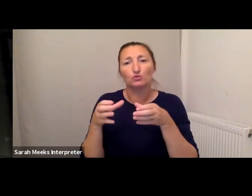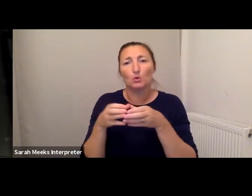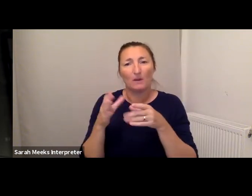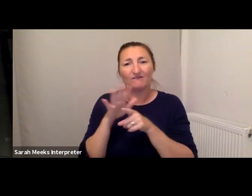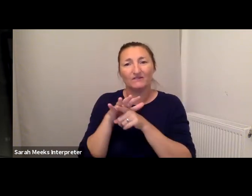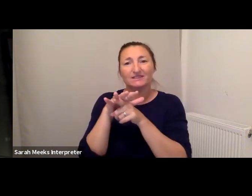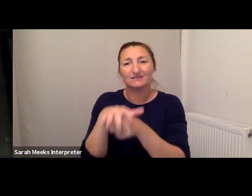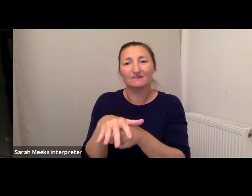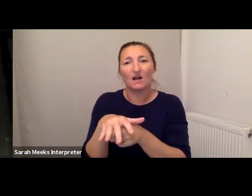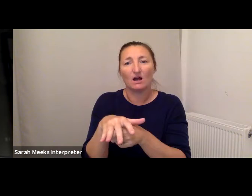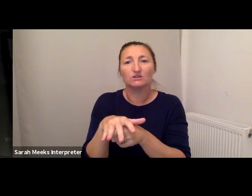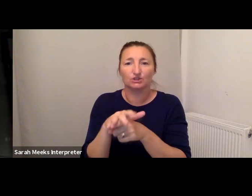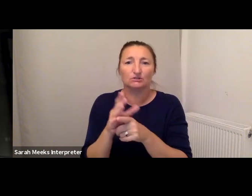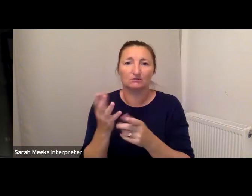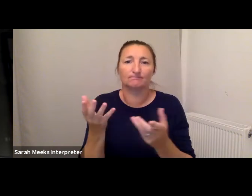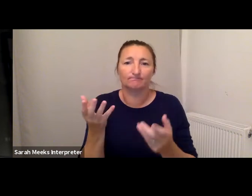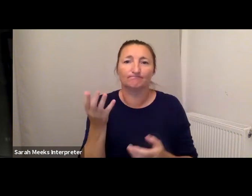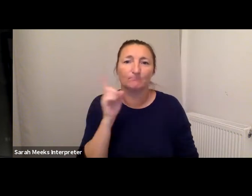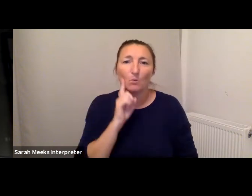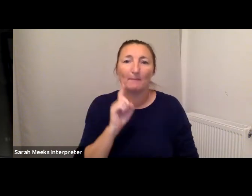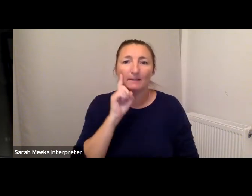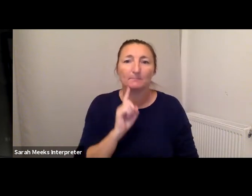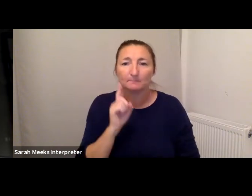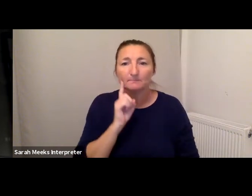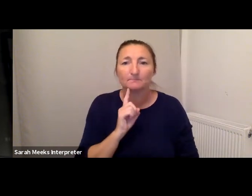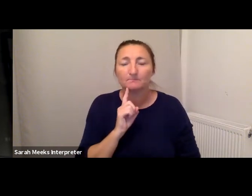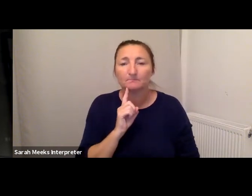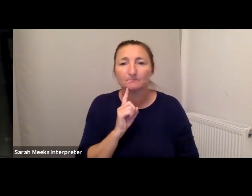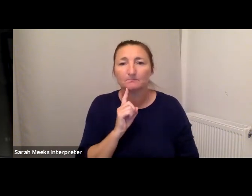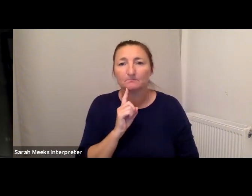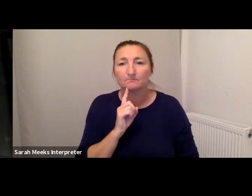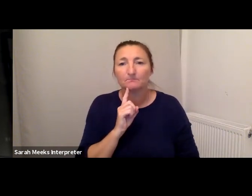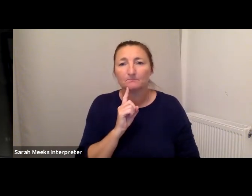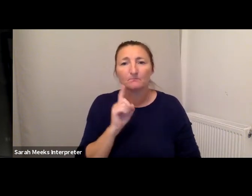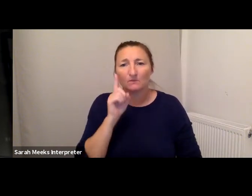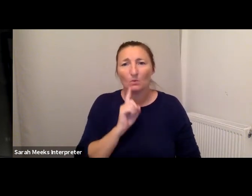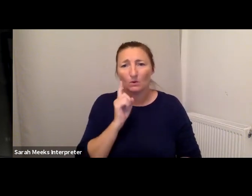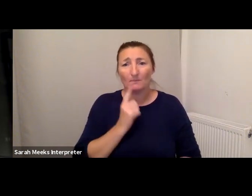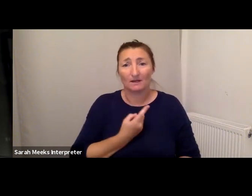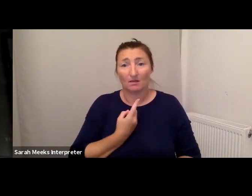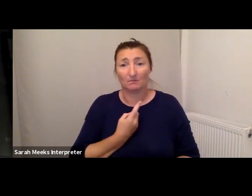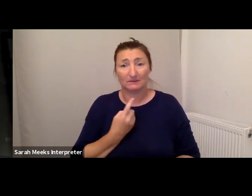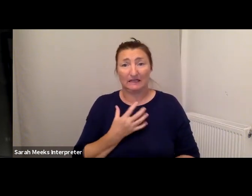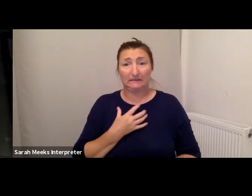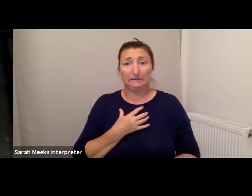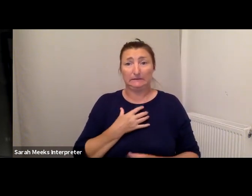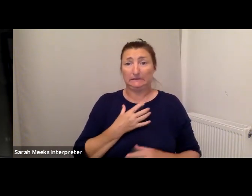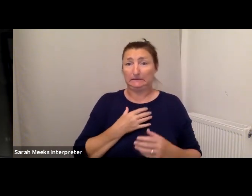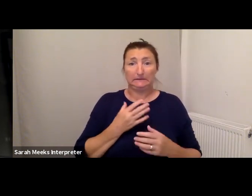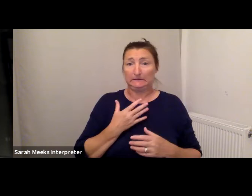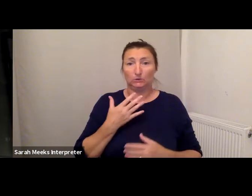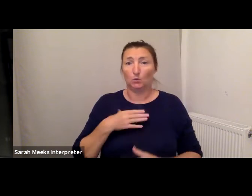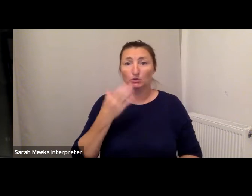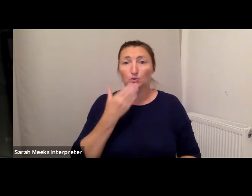in Pakistan have been women who have been reluctant to use public